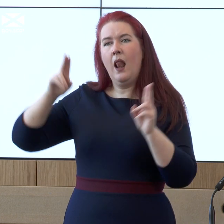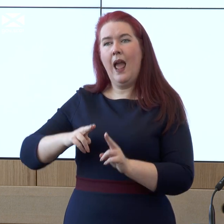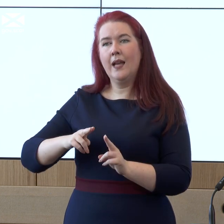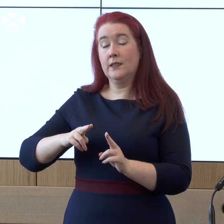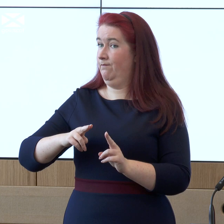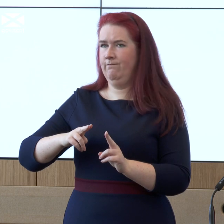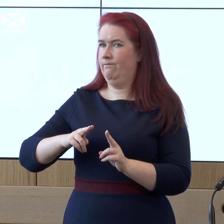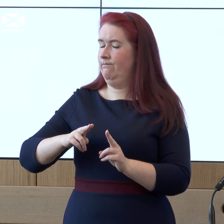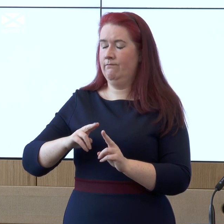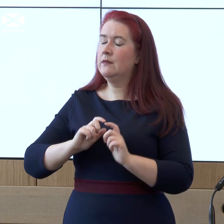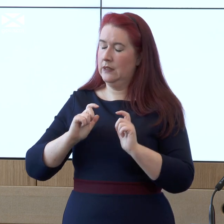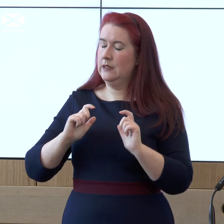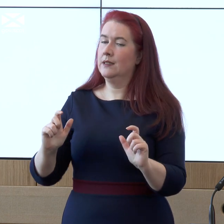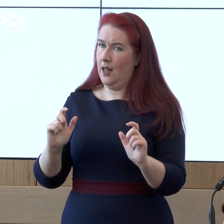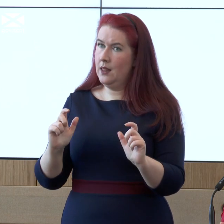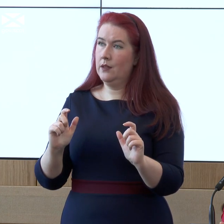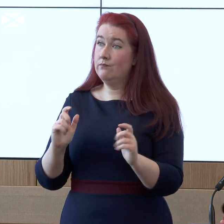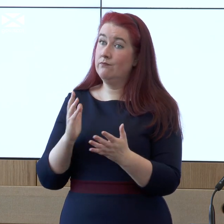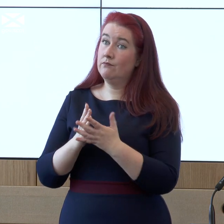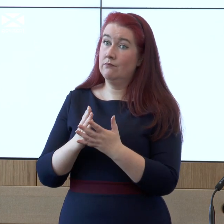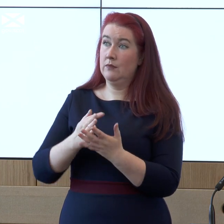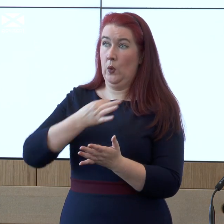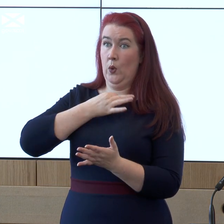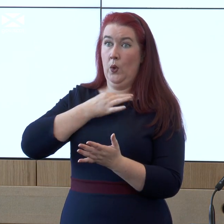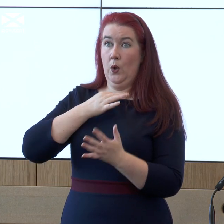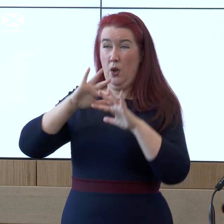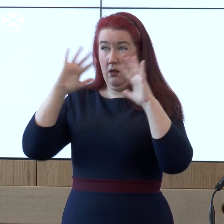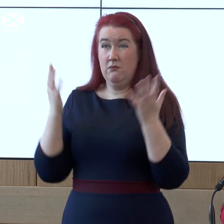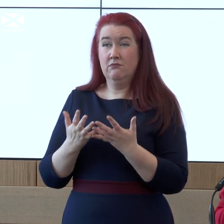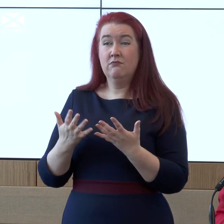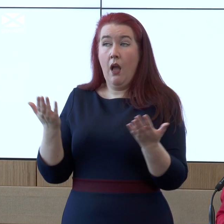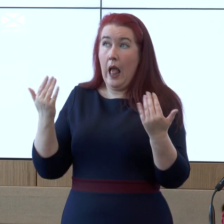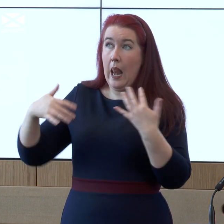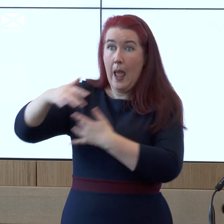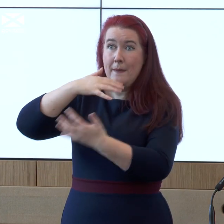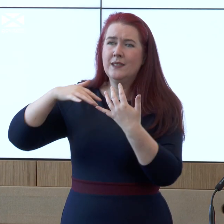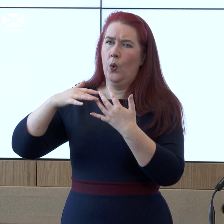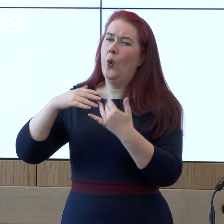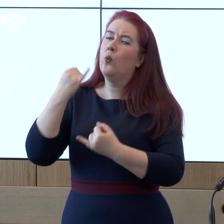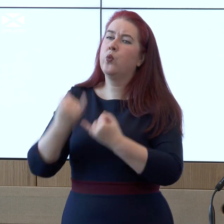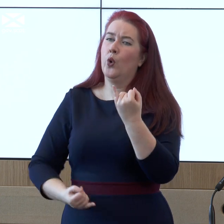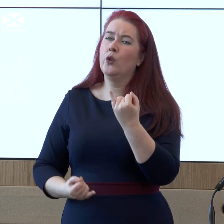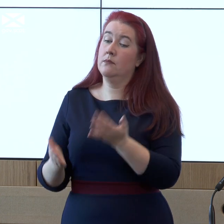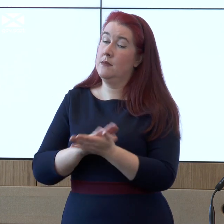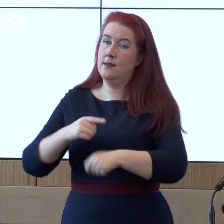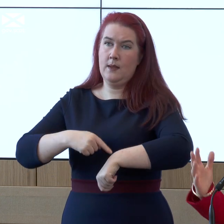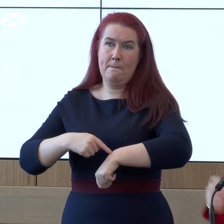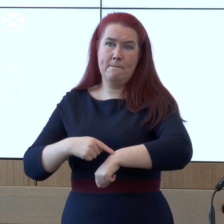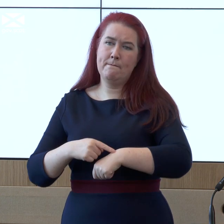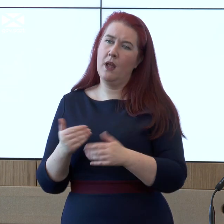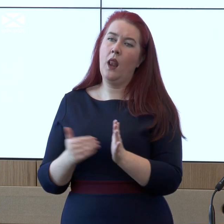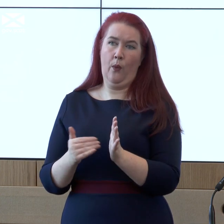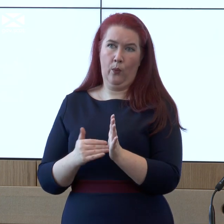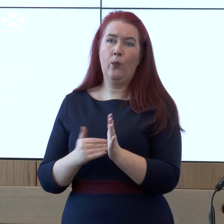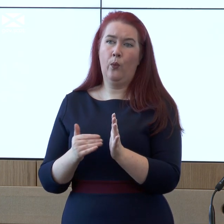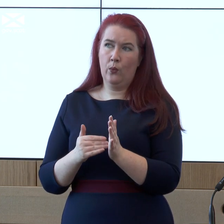it hasn't. If anything, that threat has intensified. And so the time really is now to use the lessons